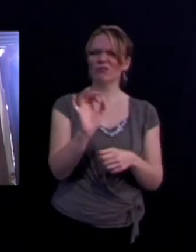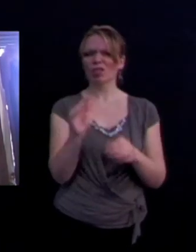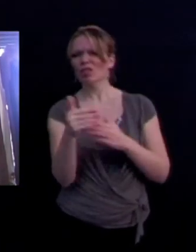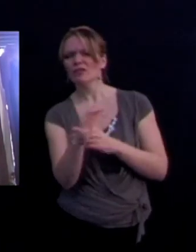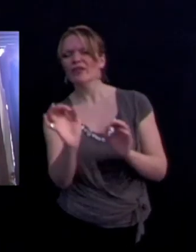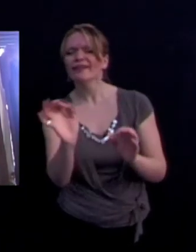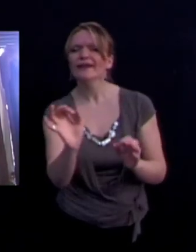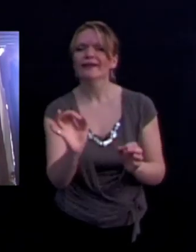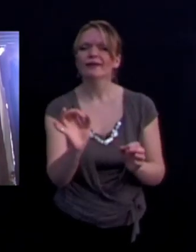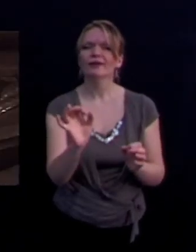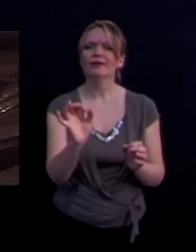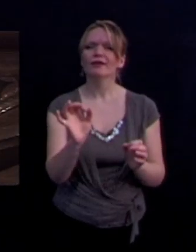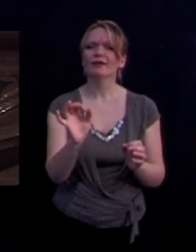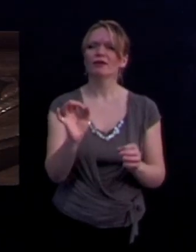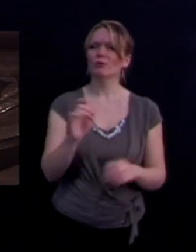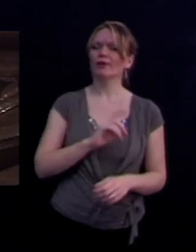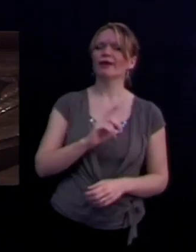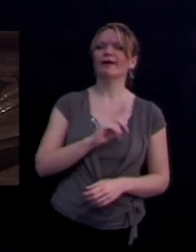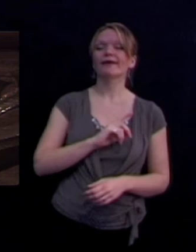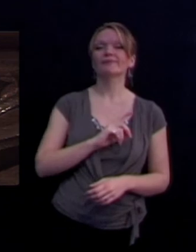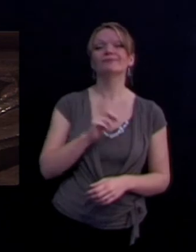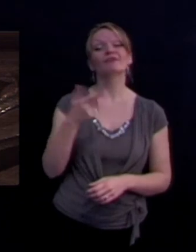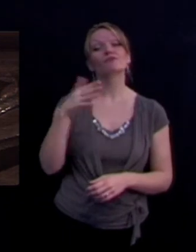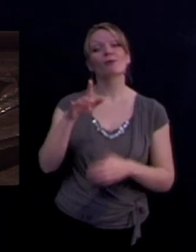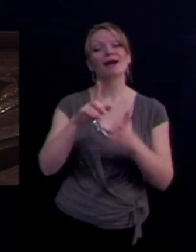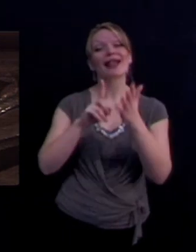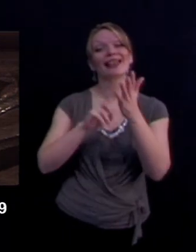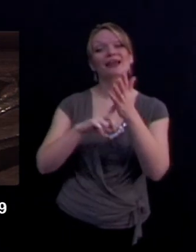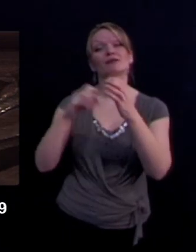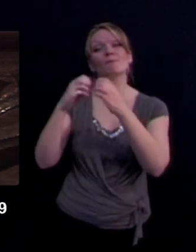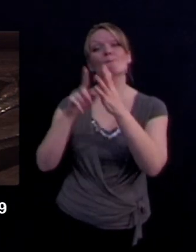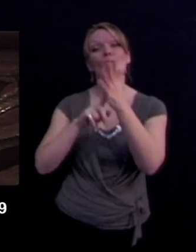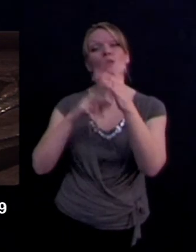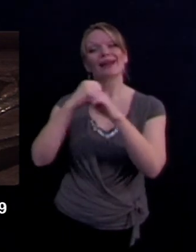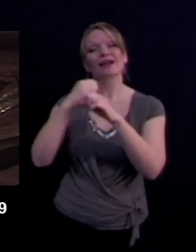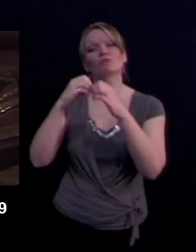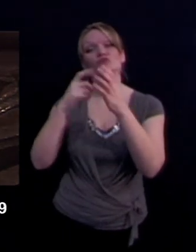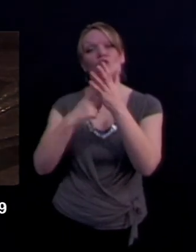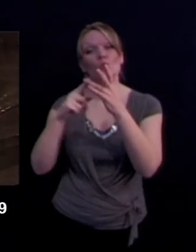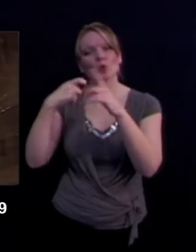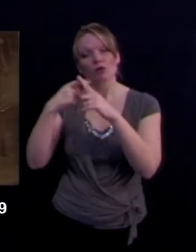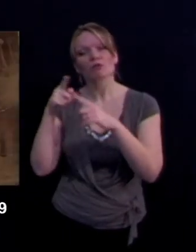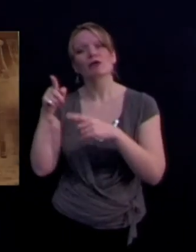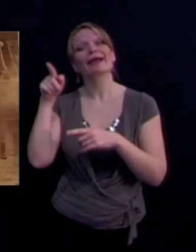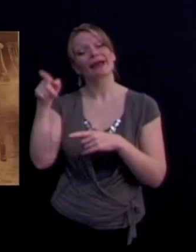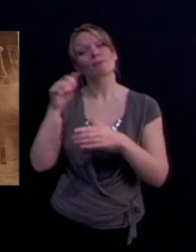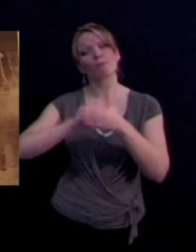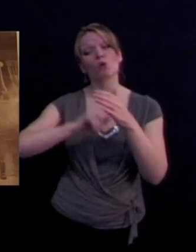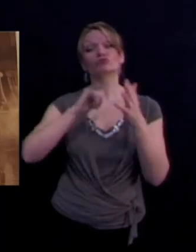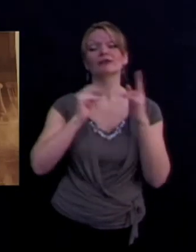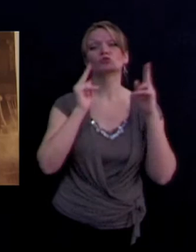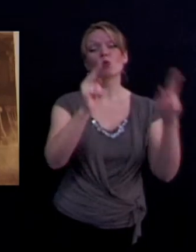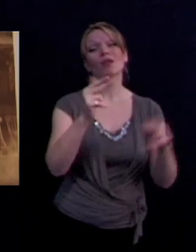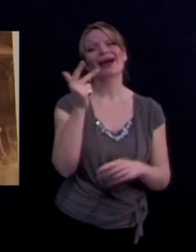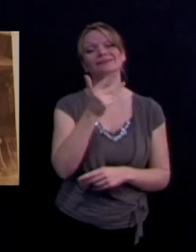nowhere. They are the legacy of Leonard Bolingbroke, who bought Strangers' Hall in 1899 when it had